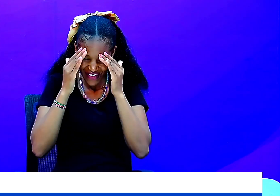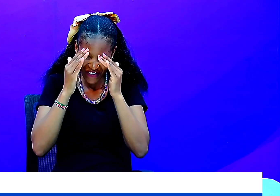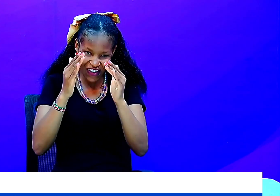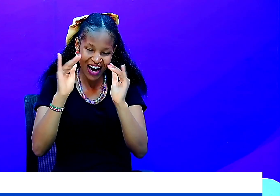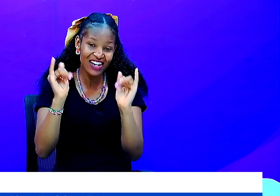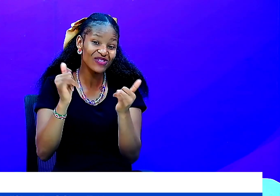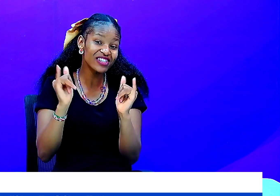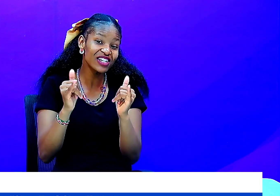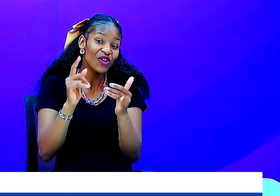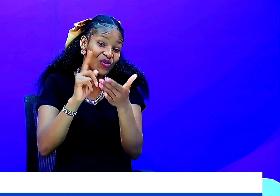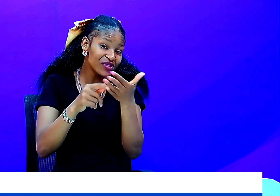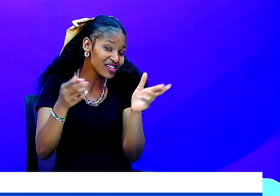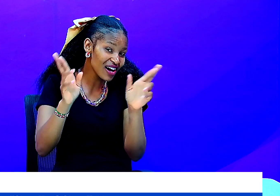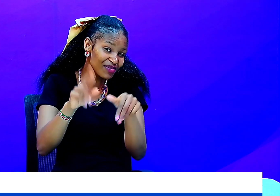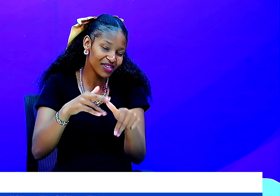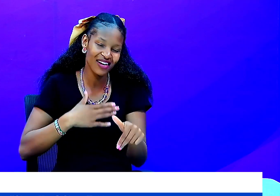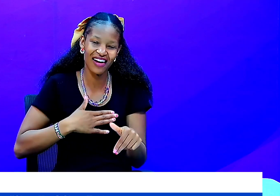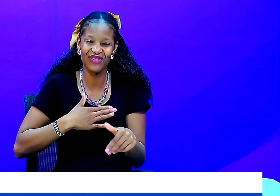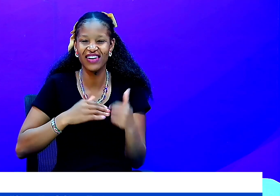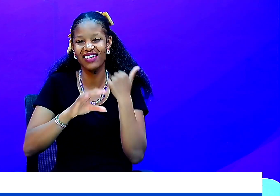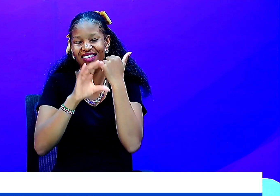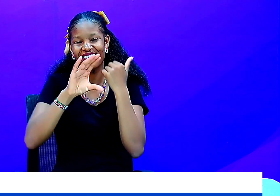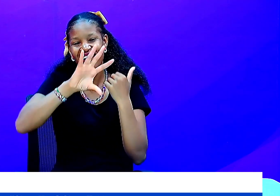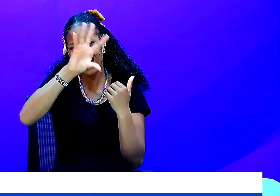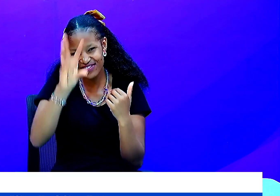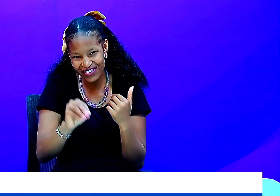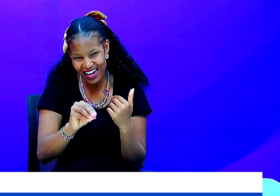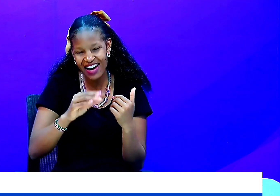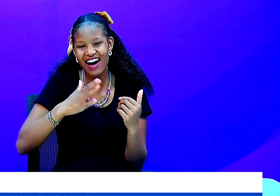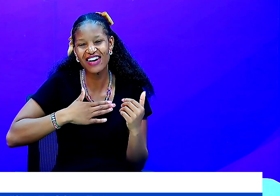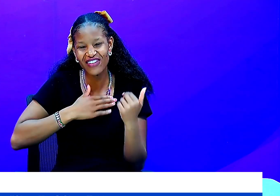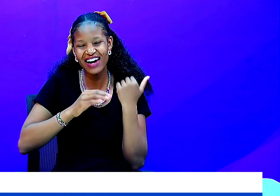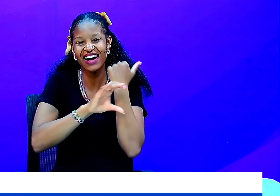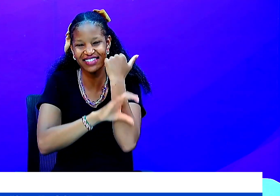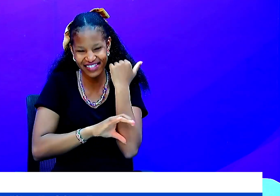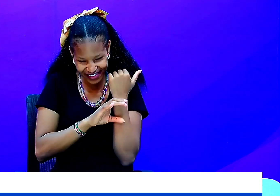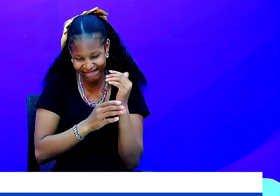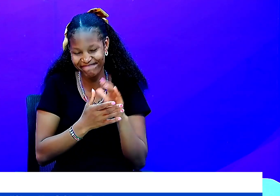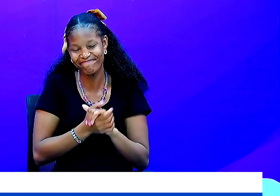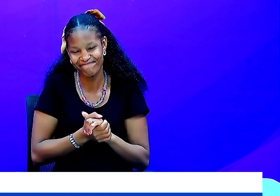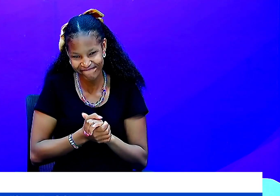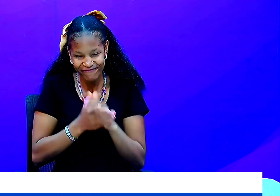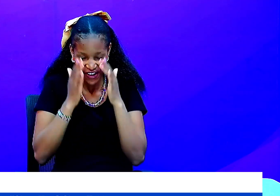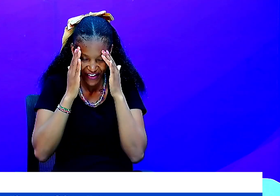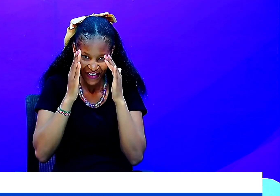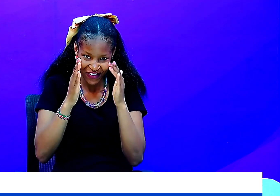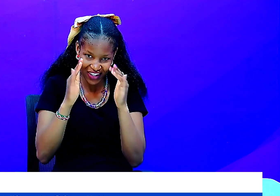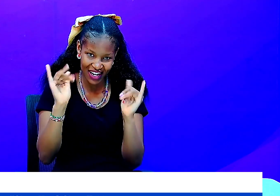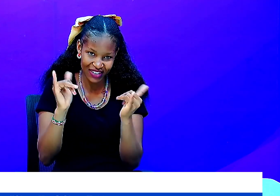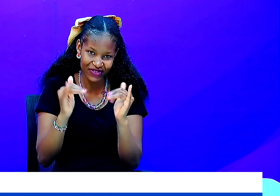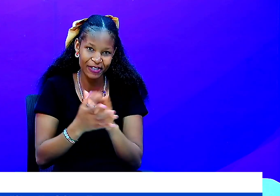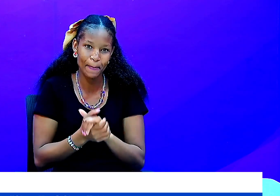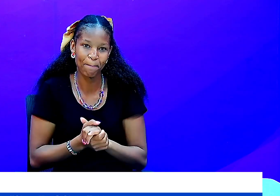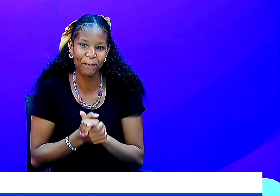sign language interpreter Irene Chebiwot. Let's focus on our news.